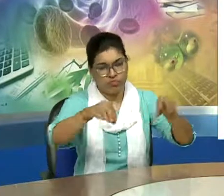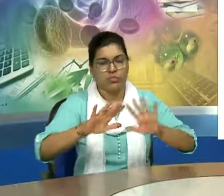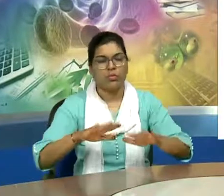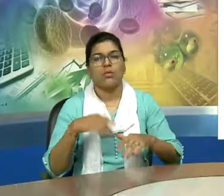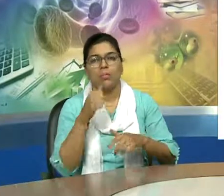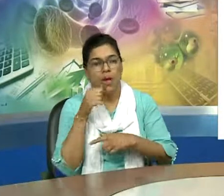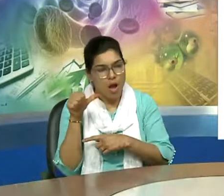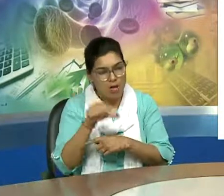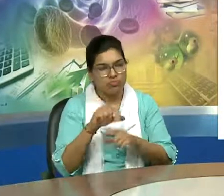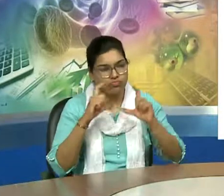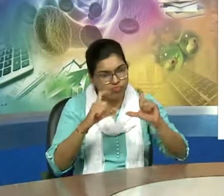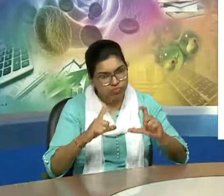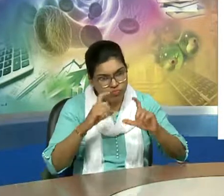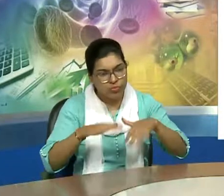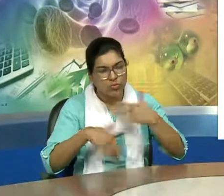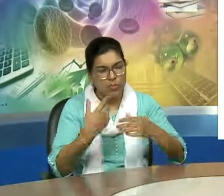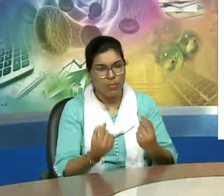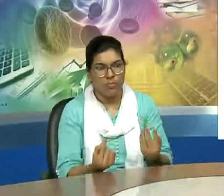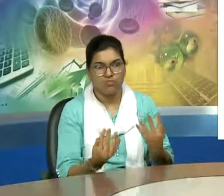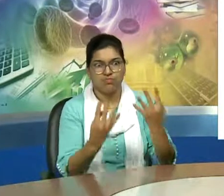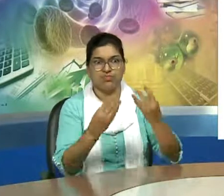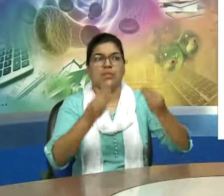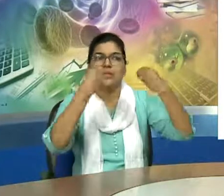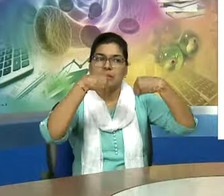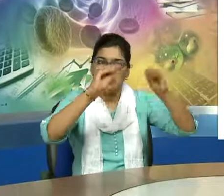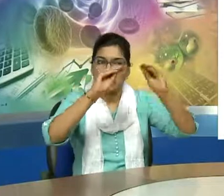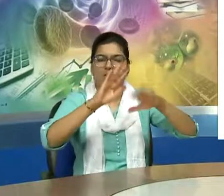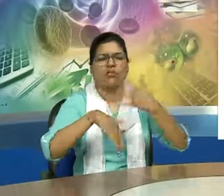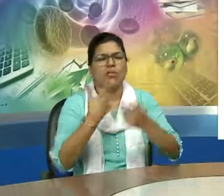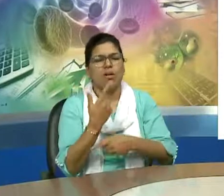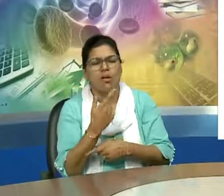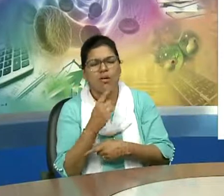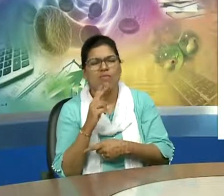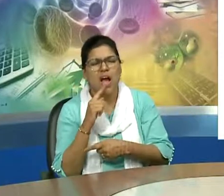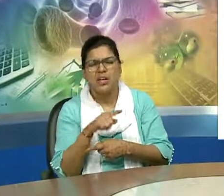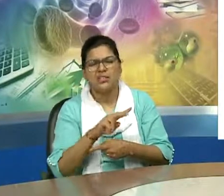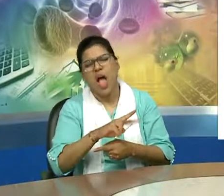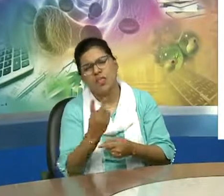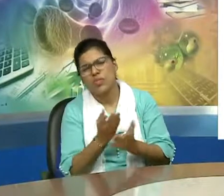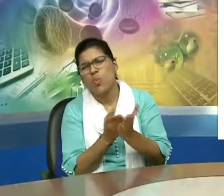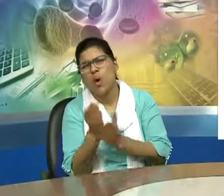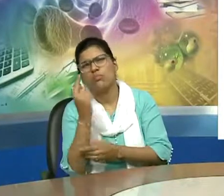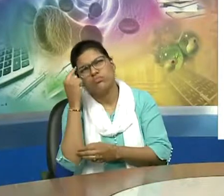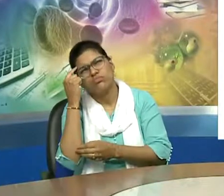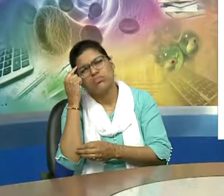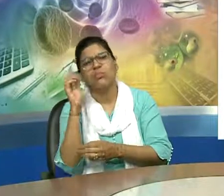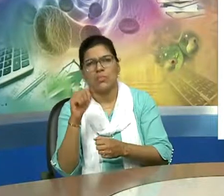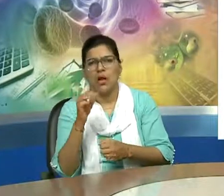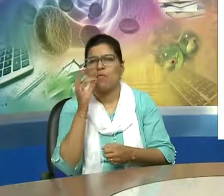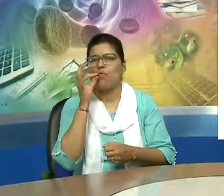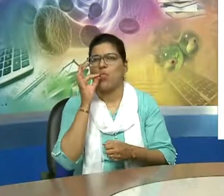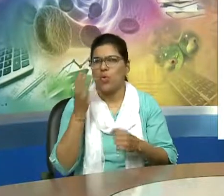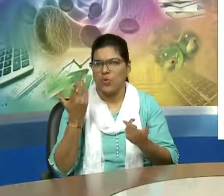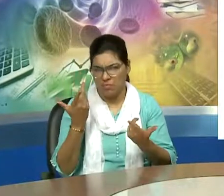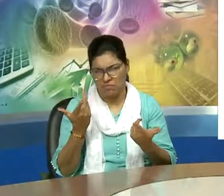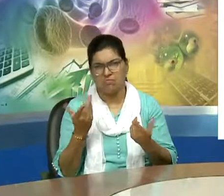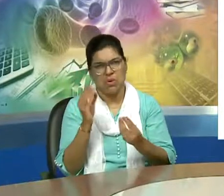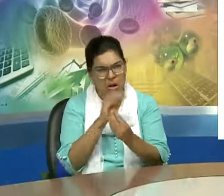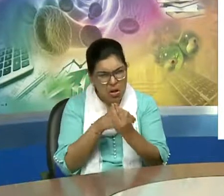Such crop use up only specific set of nutrients which needs to be replenished